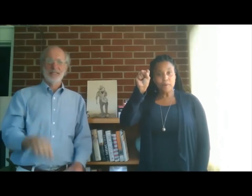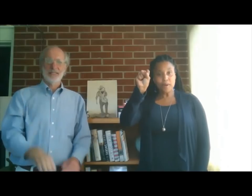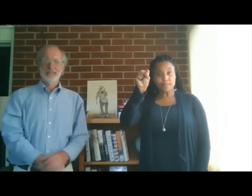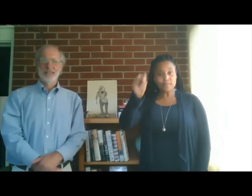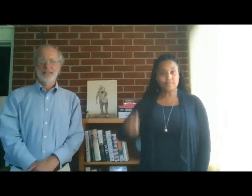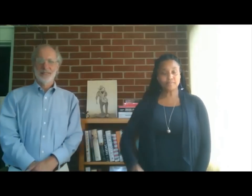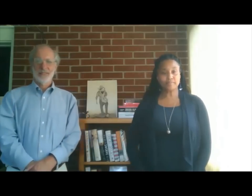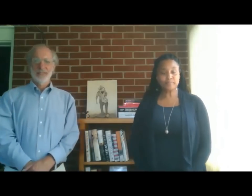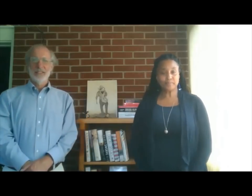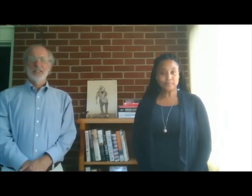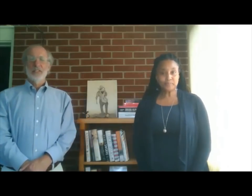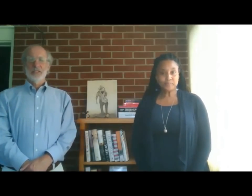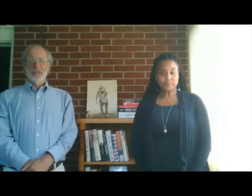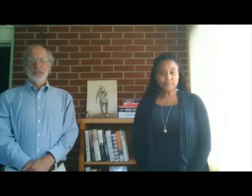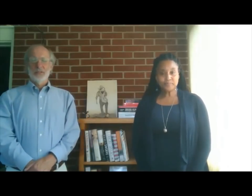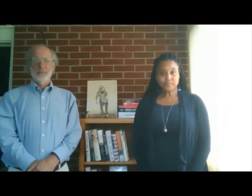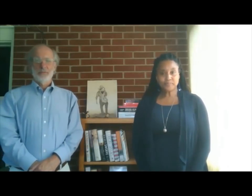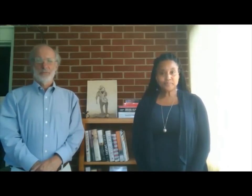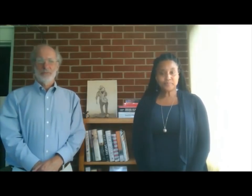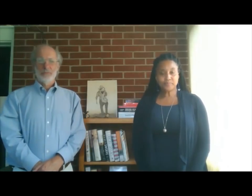B-U-S. Bus.